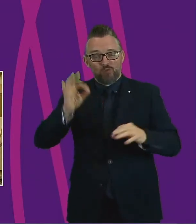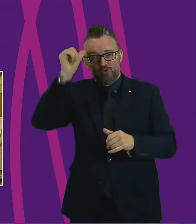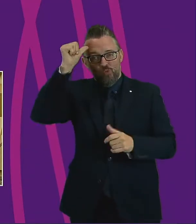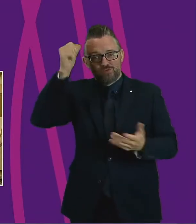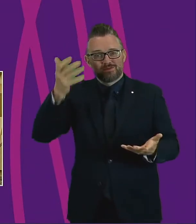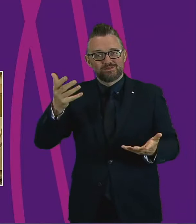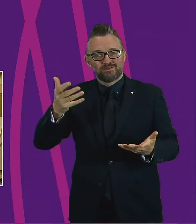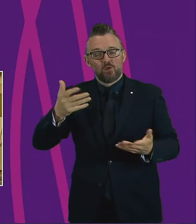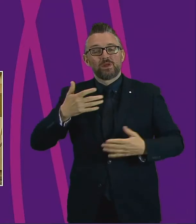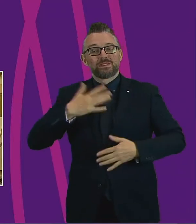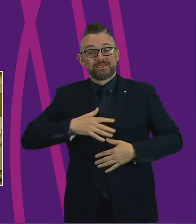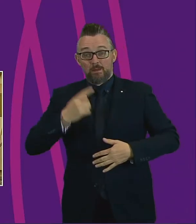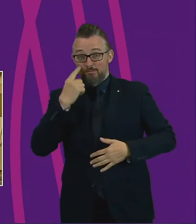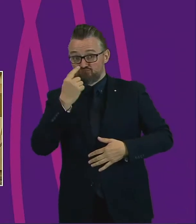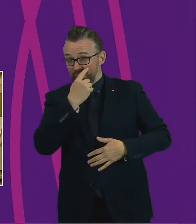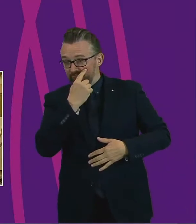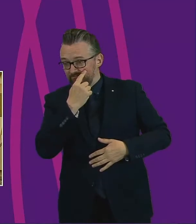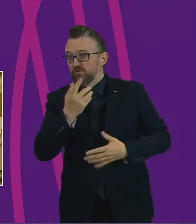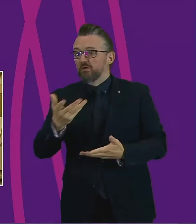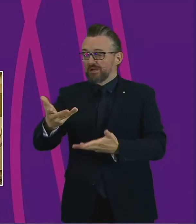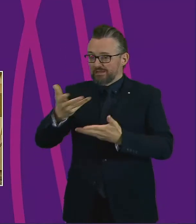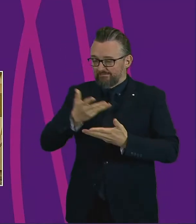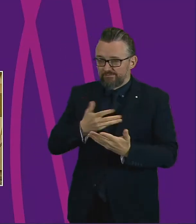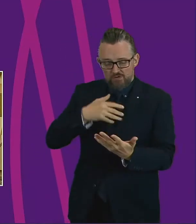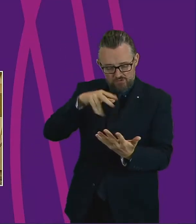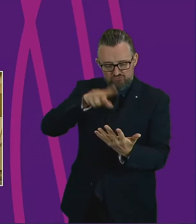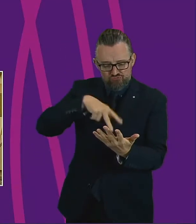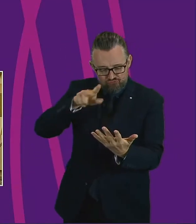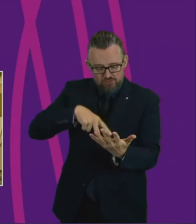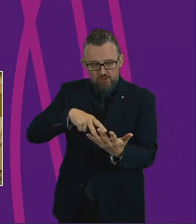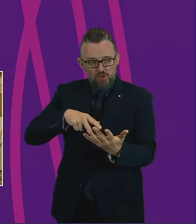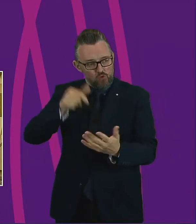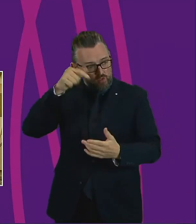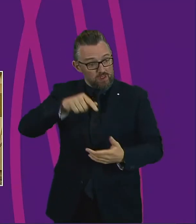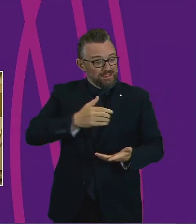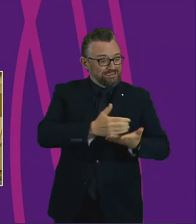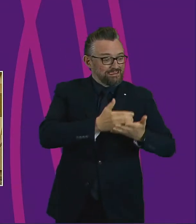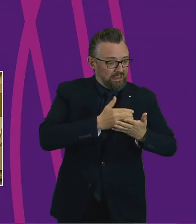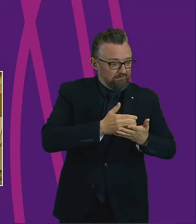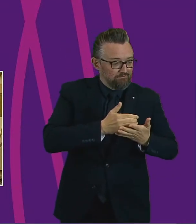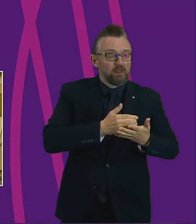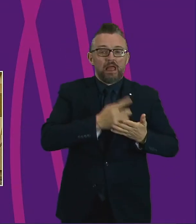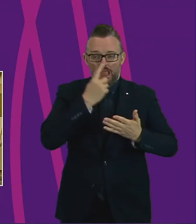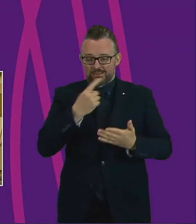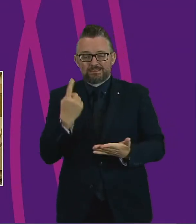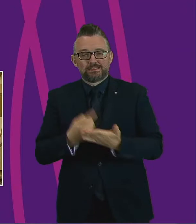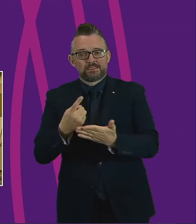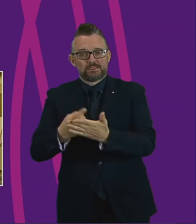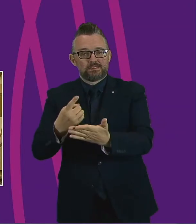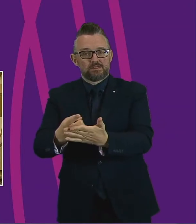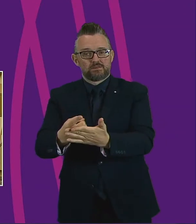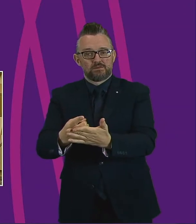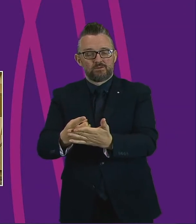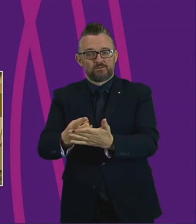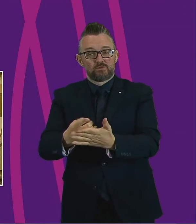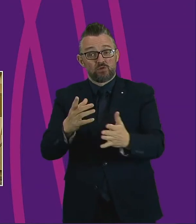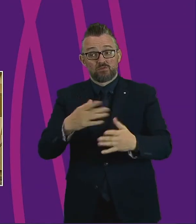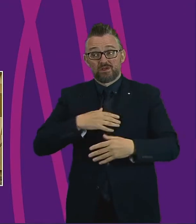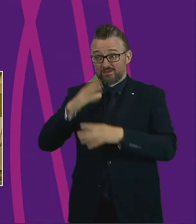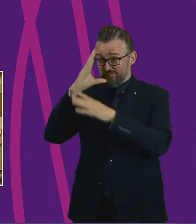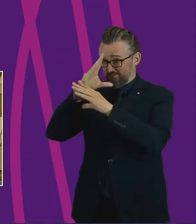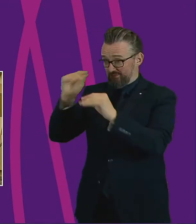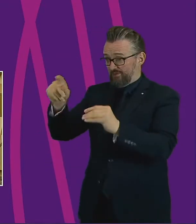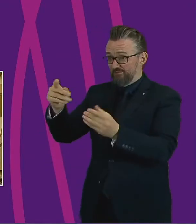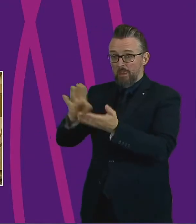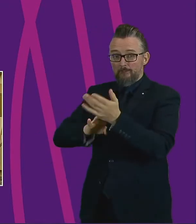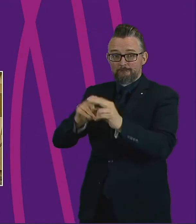evidence to know what is safe to do at the particular points we're making these decisions. But I would, just as I would say to parents and to others